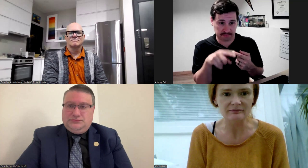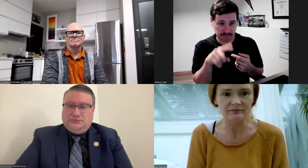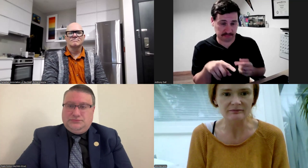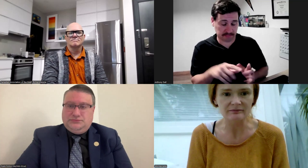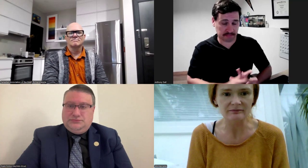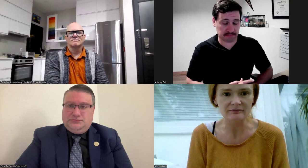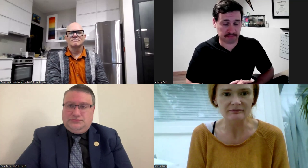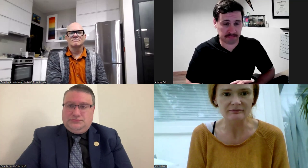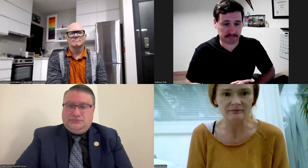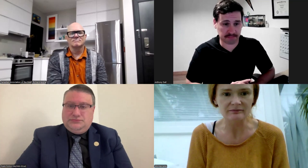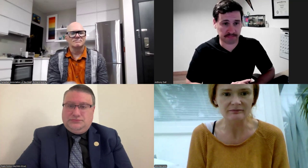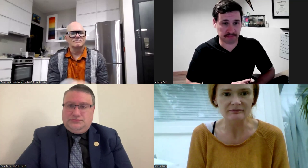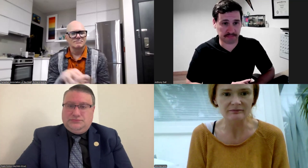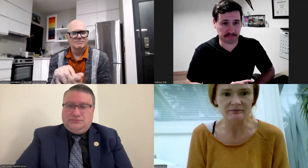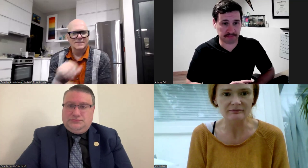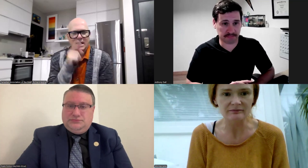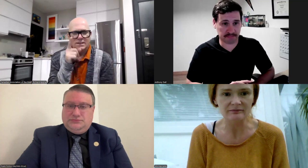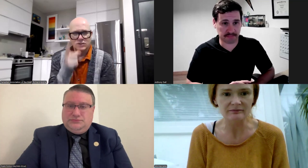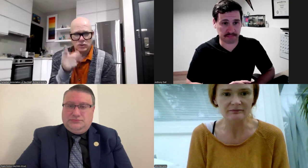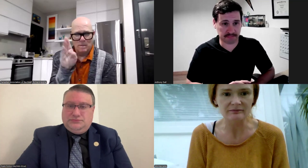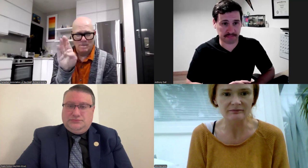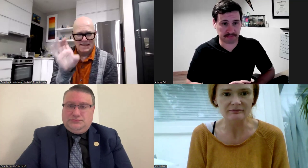Did either of you want to respond, Frank and Richard?